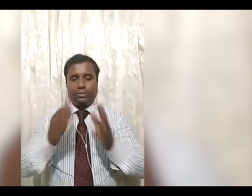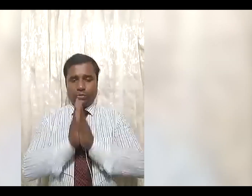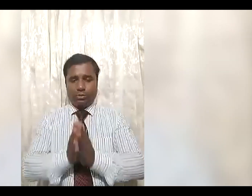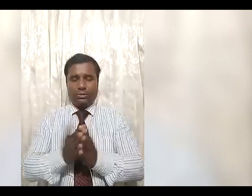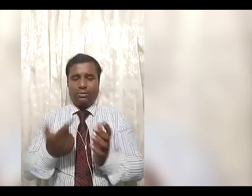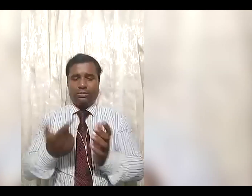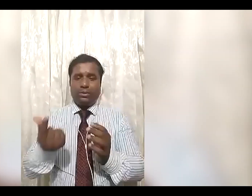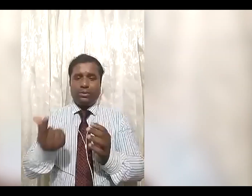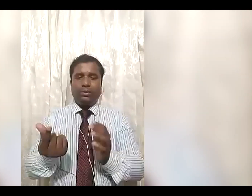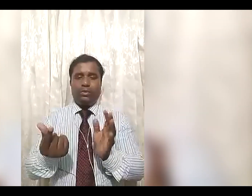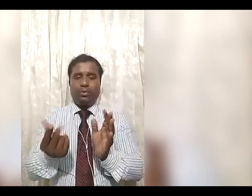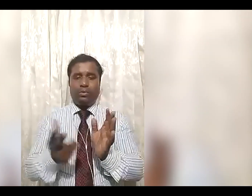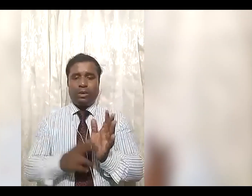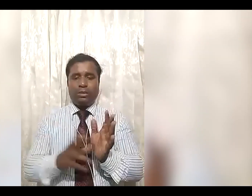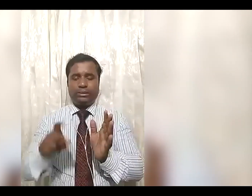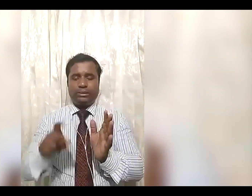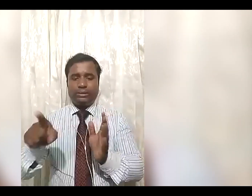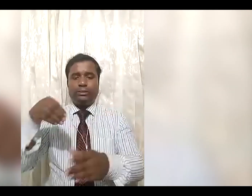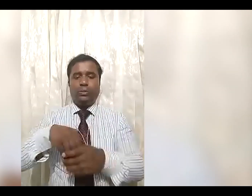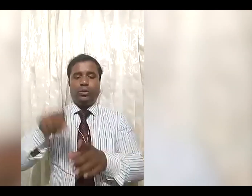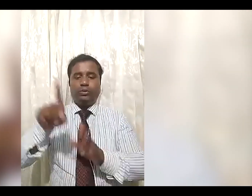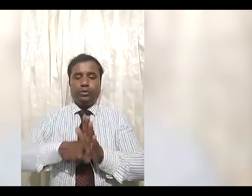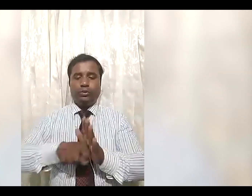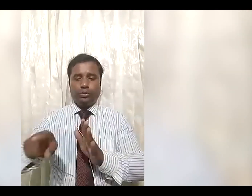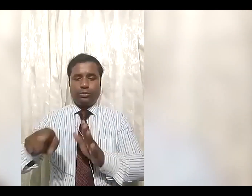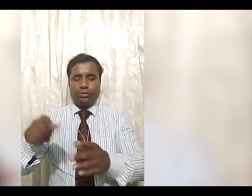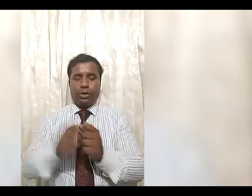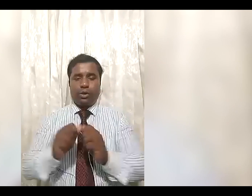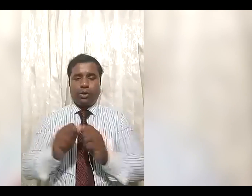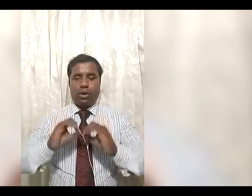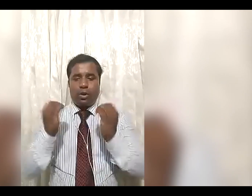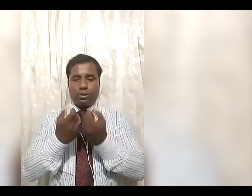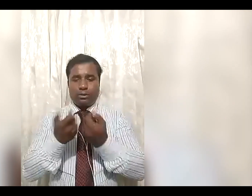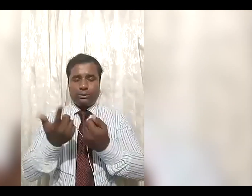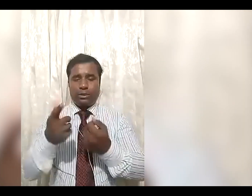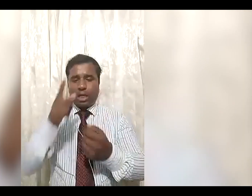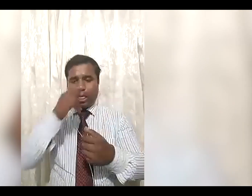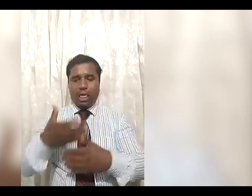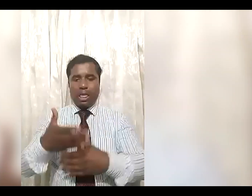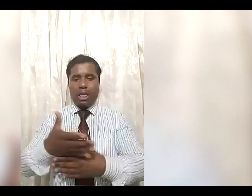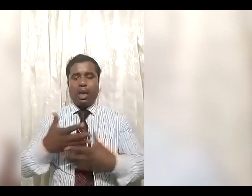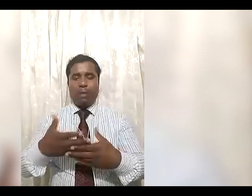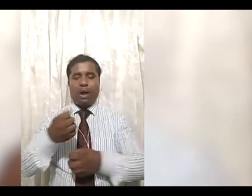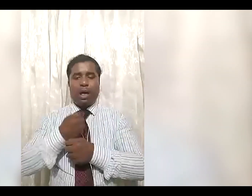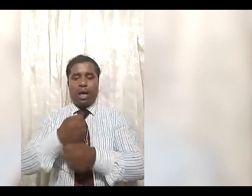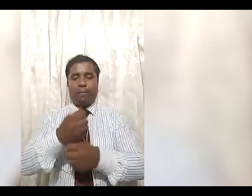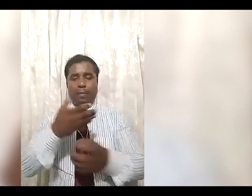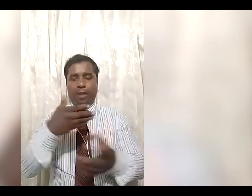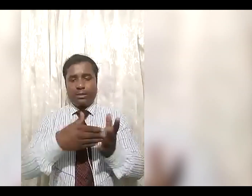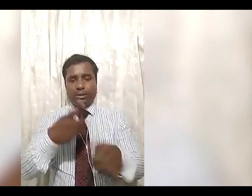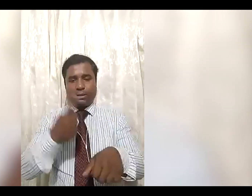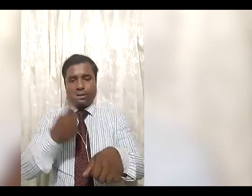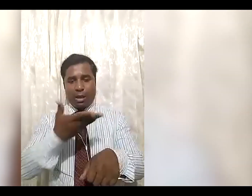EMK Center and the good organization of American Embassy Dhaka to host and